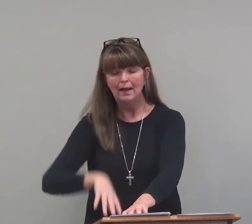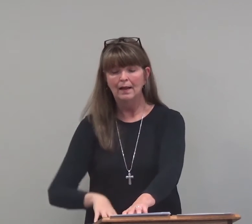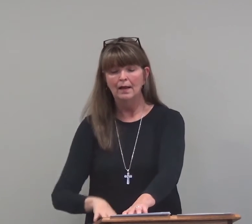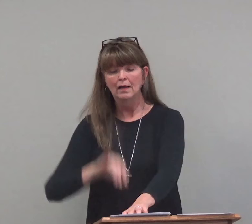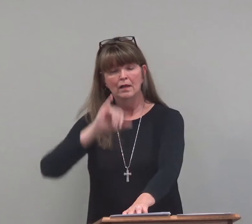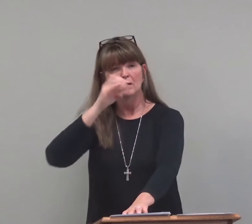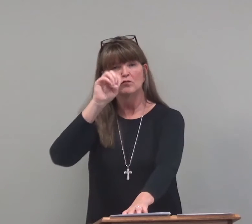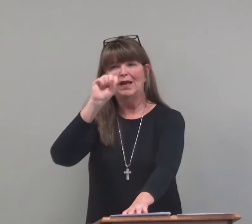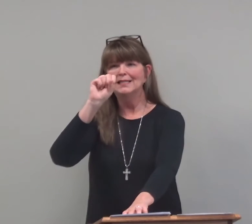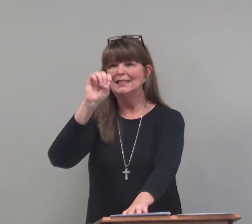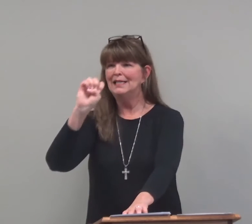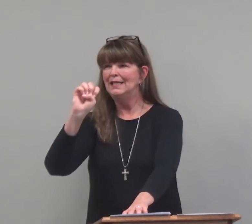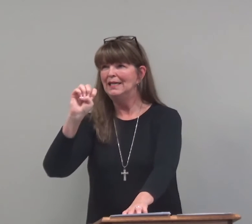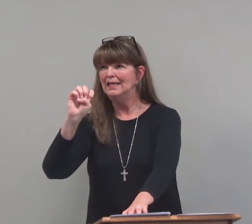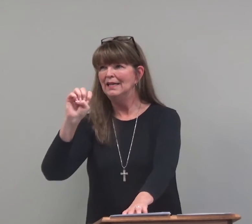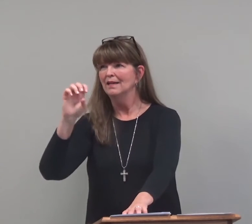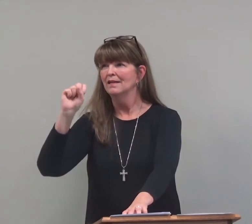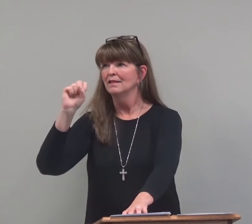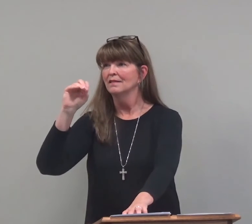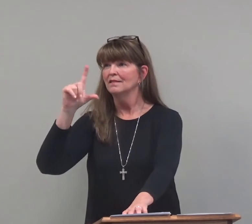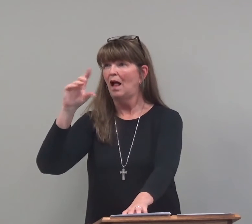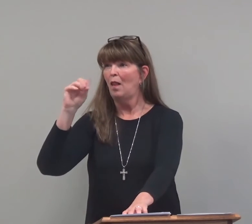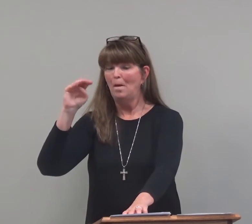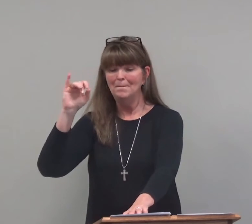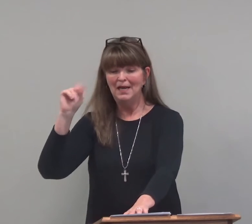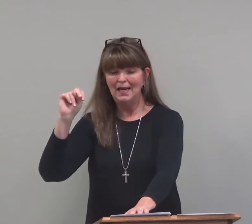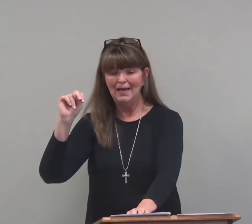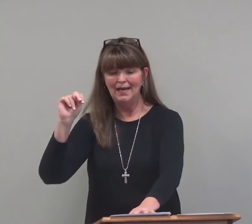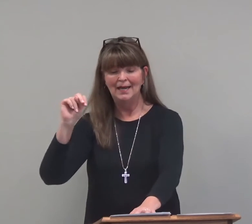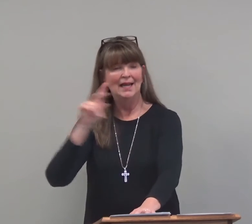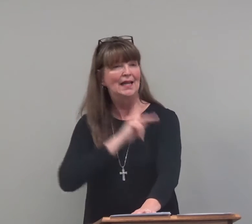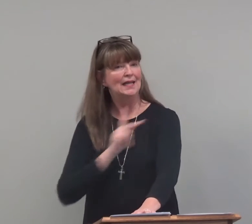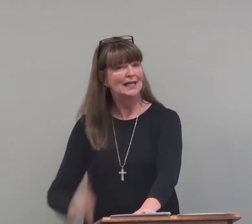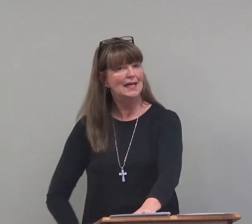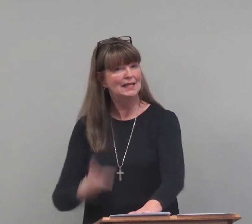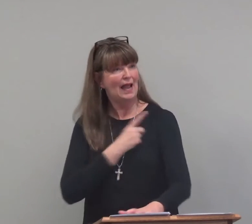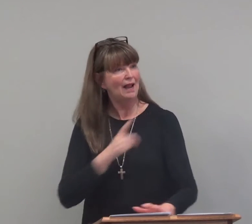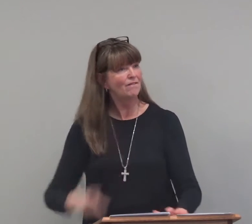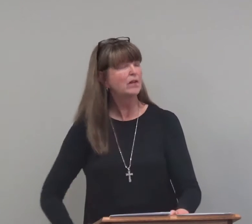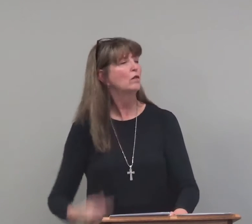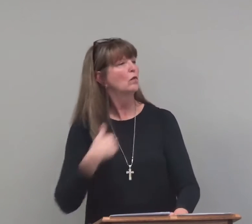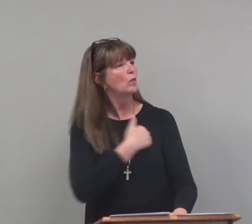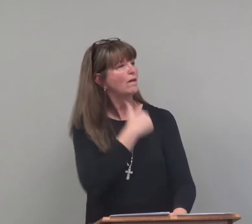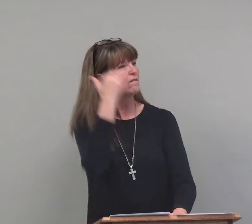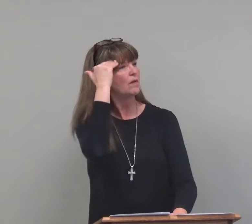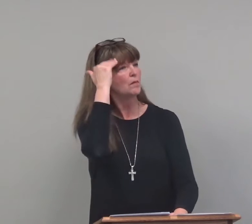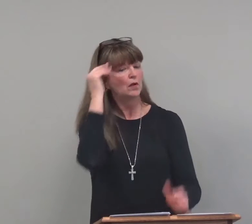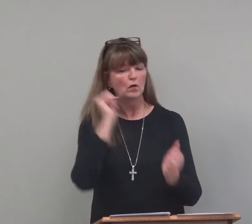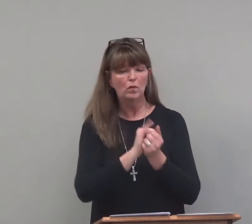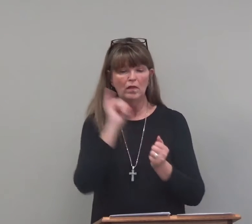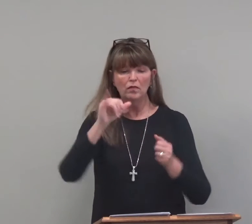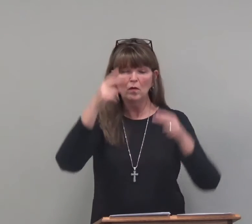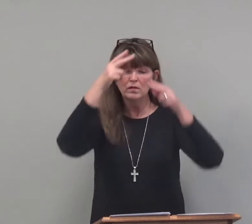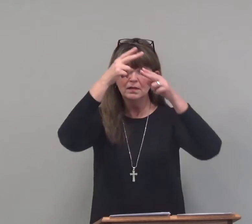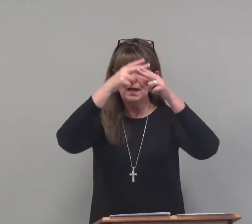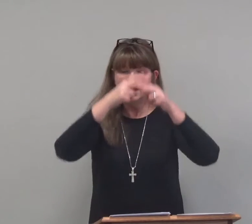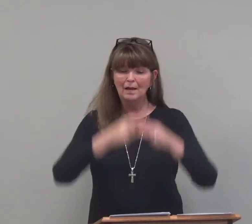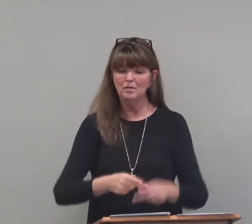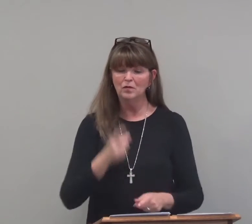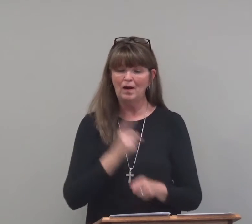Judah, Jesse, Solomon, King David. We're familiar with those names.